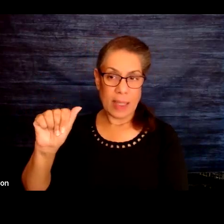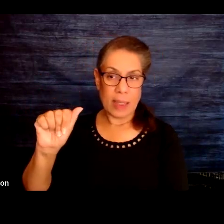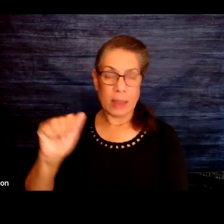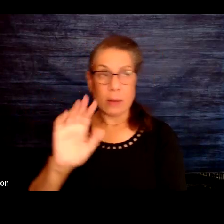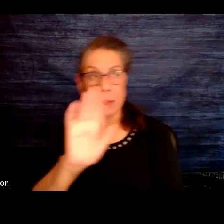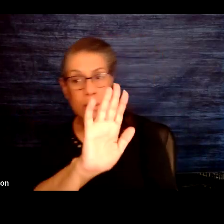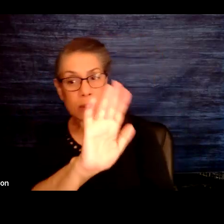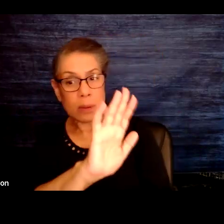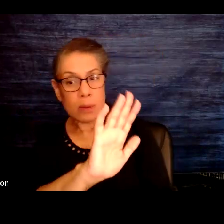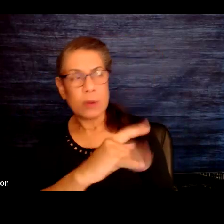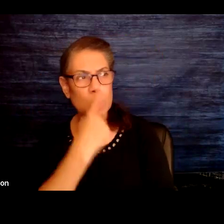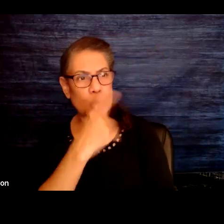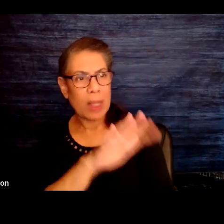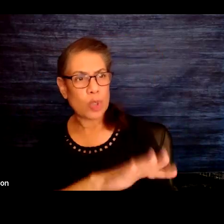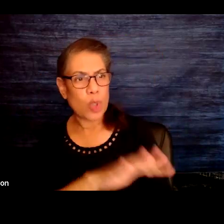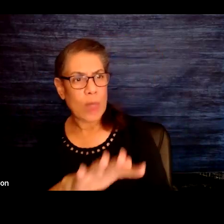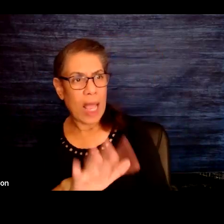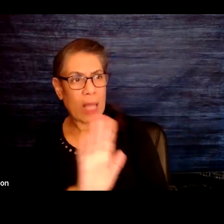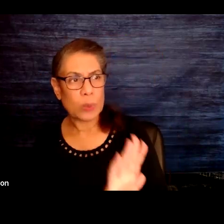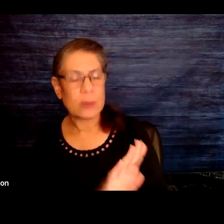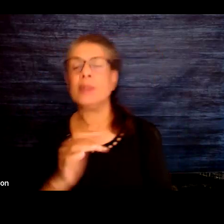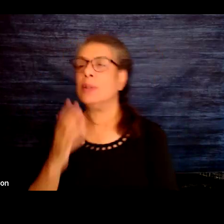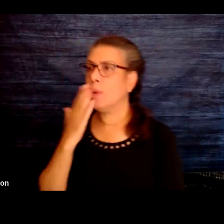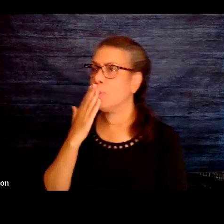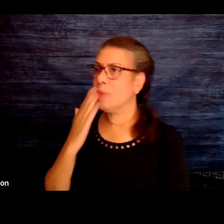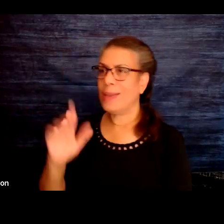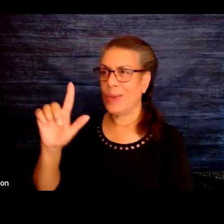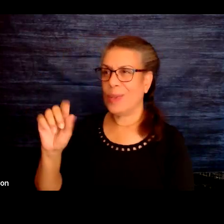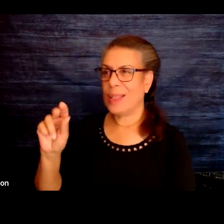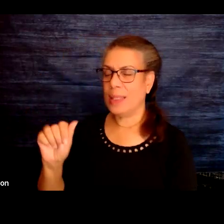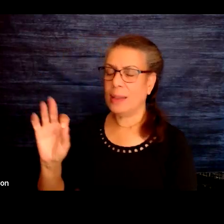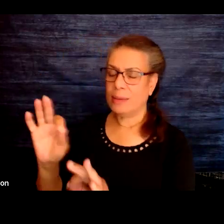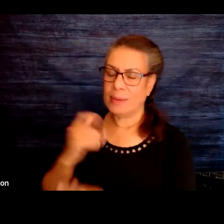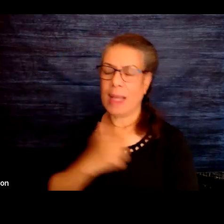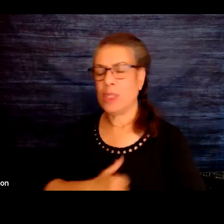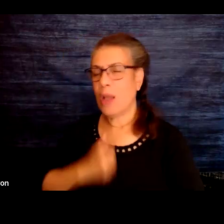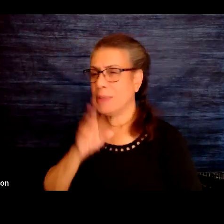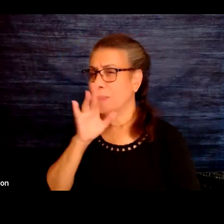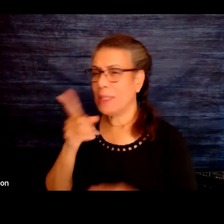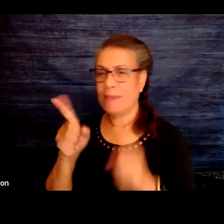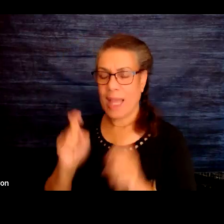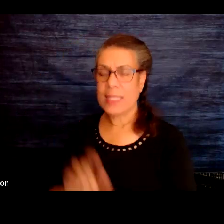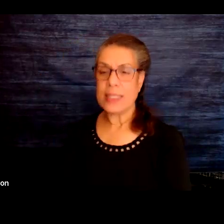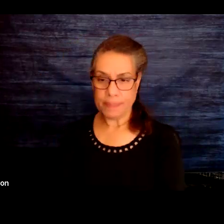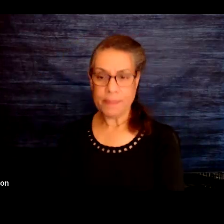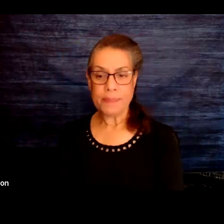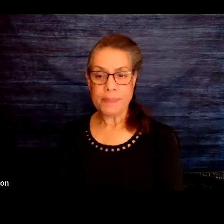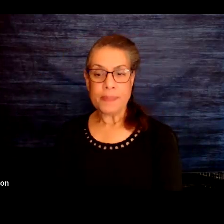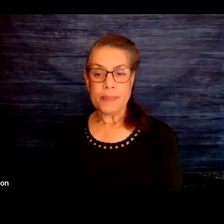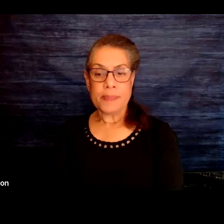A reminder, could you please slow down? Oh, yes, I'm sorry. Sorry. Thank you, Lena. My apologies.